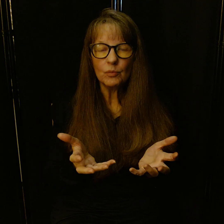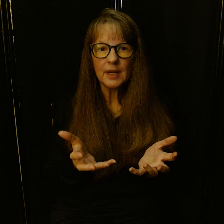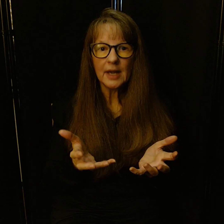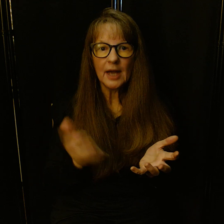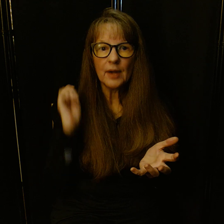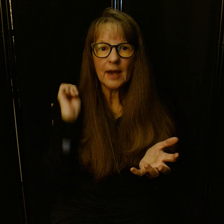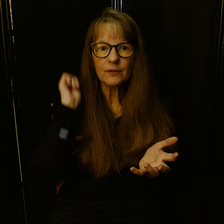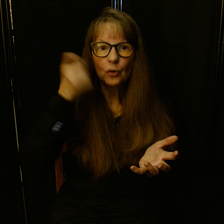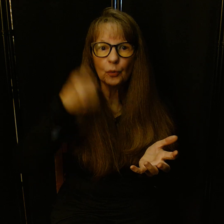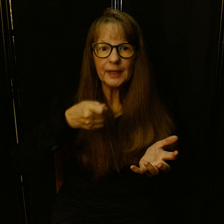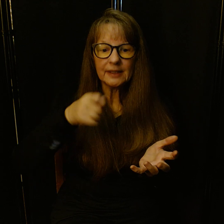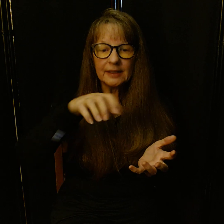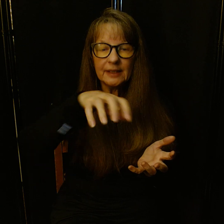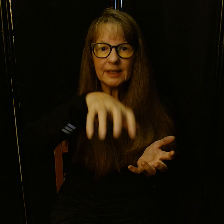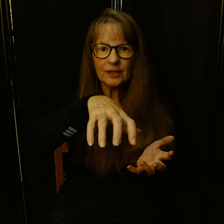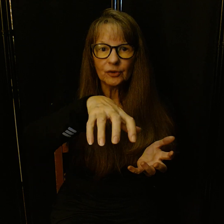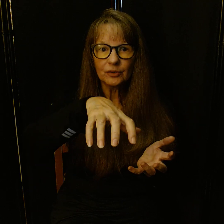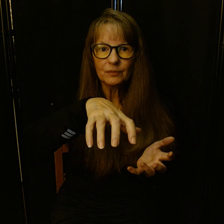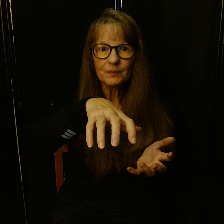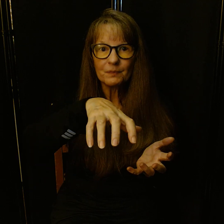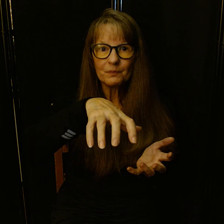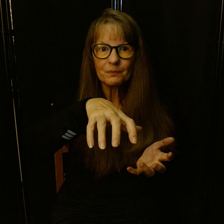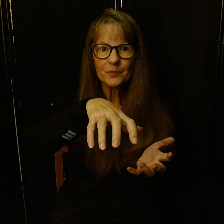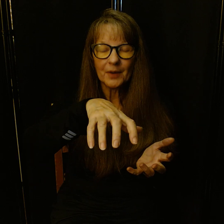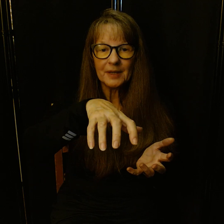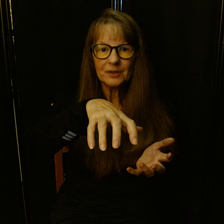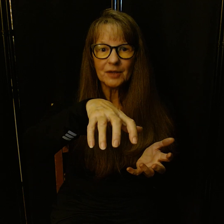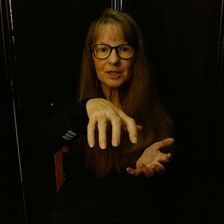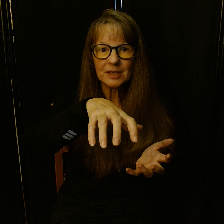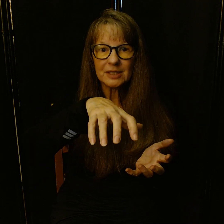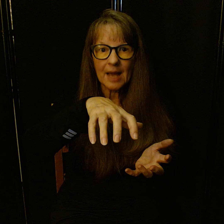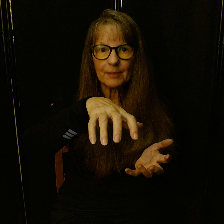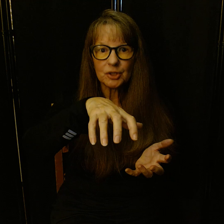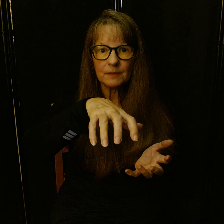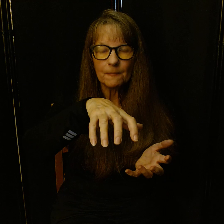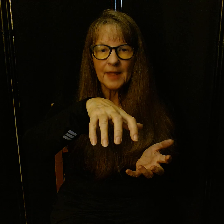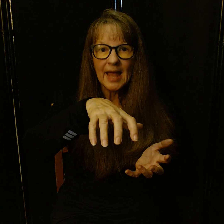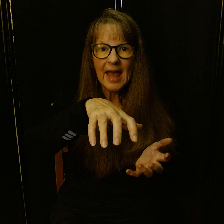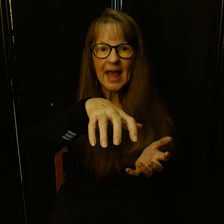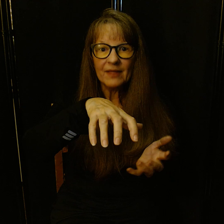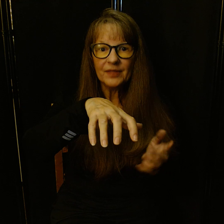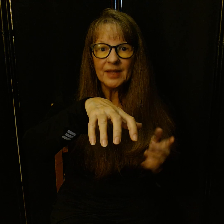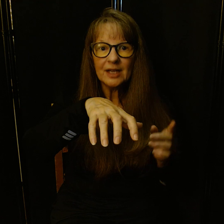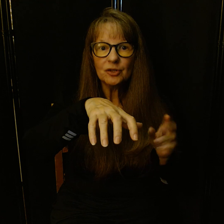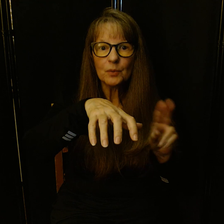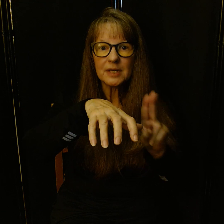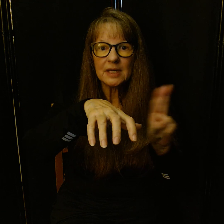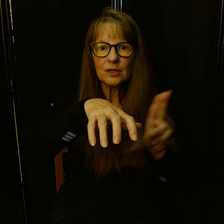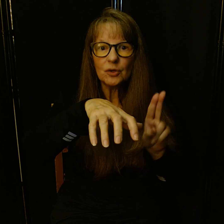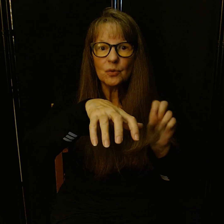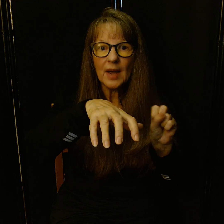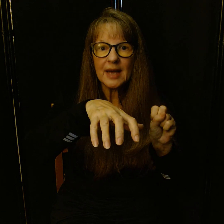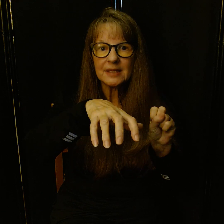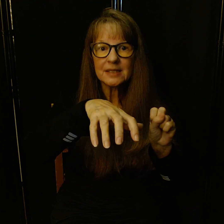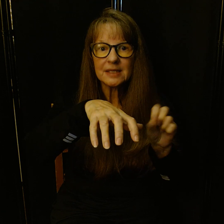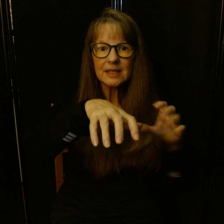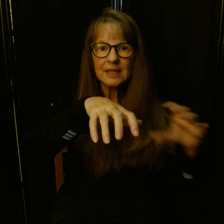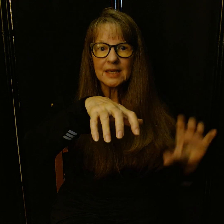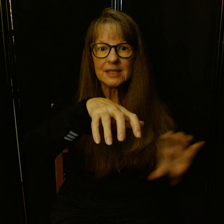and you have Greenland here, right? You've got to establish it. And then you want to say the U.S. is